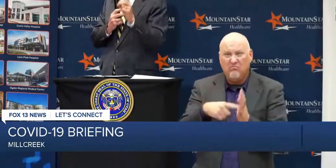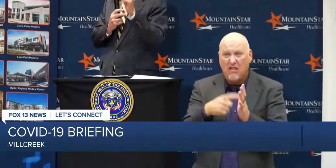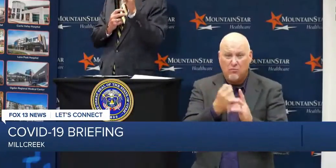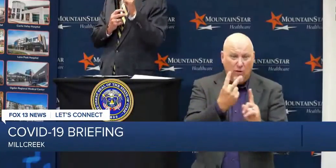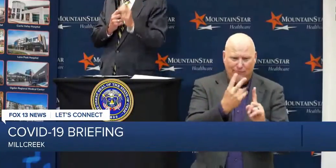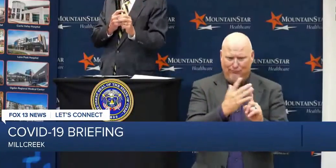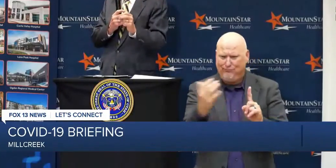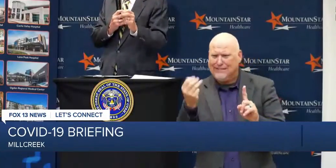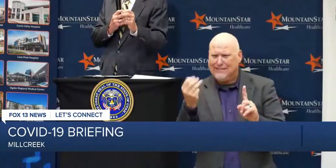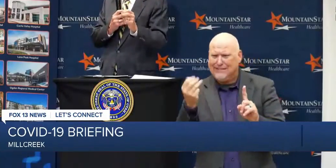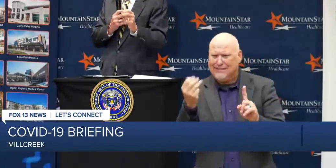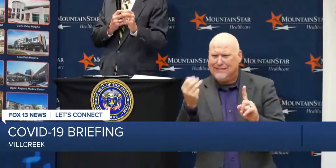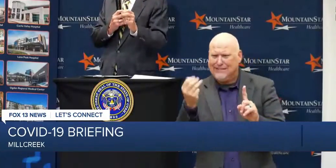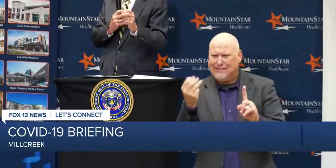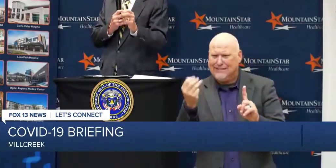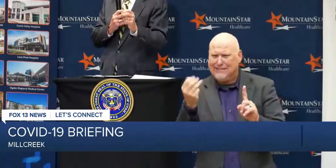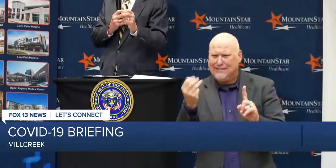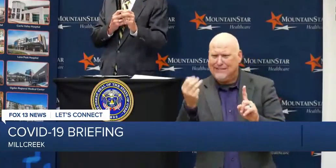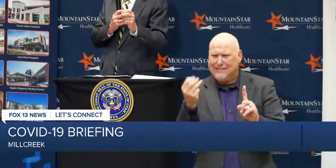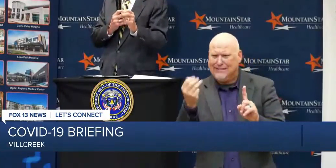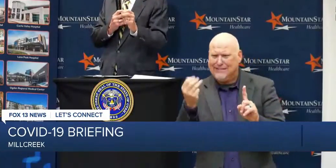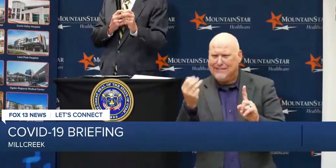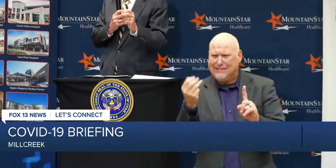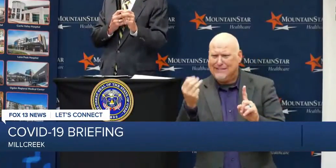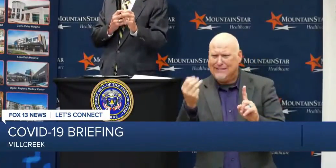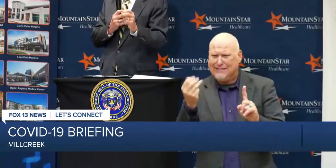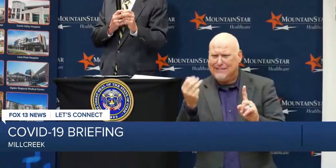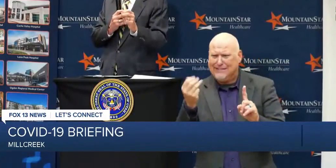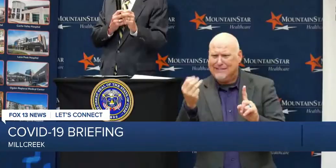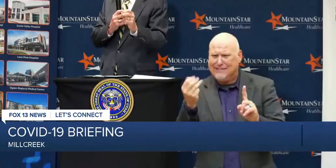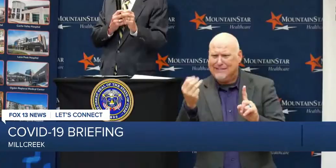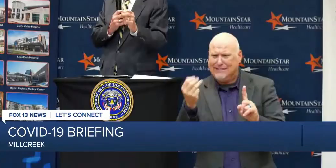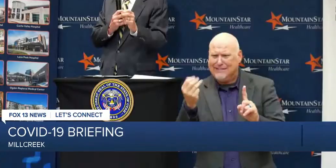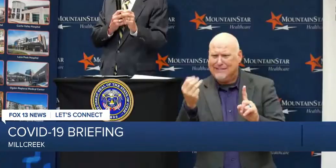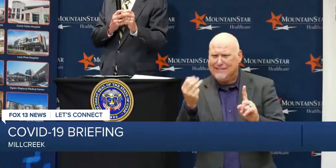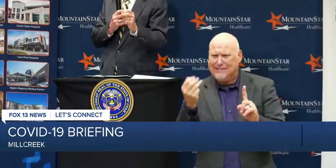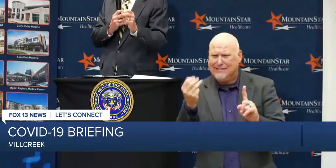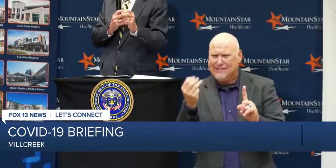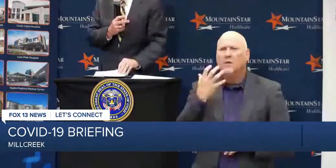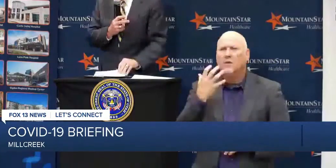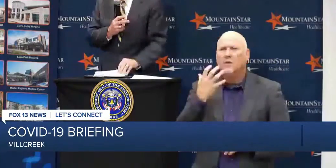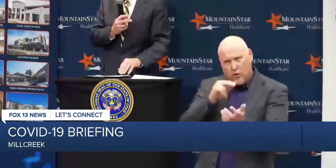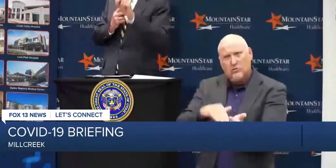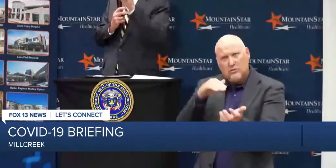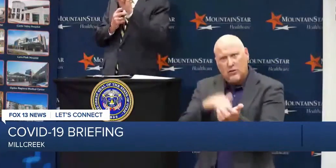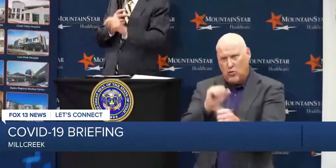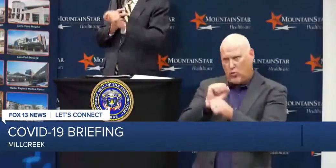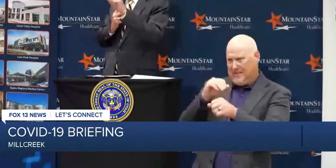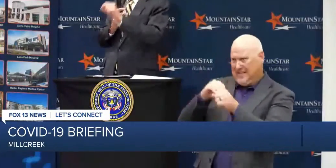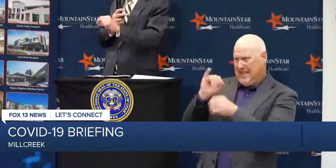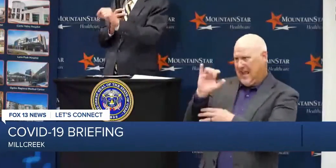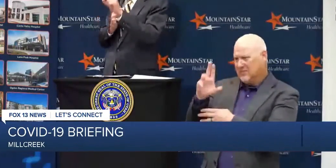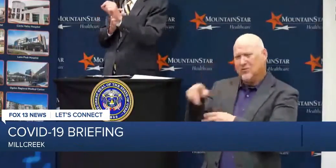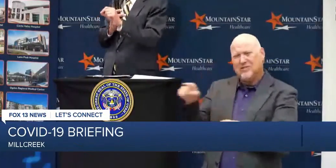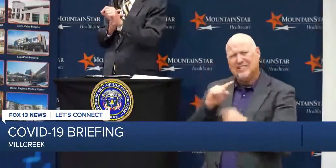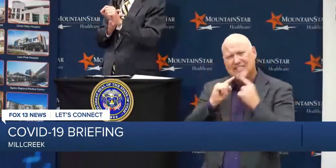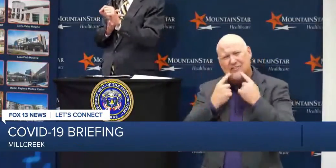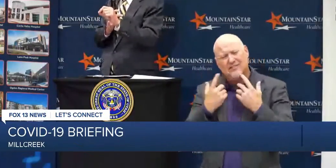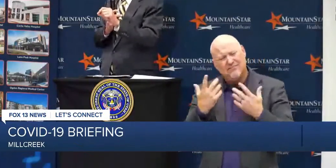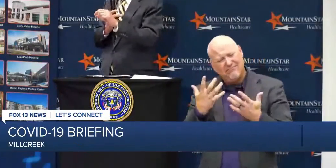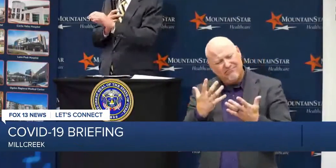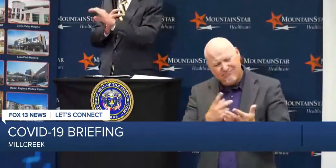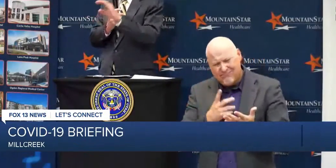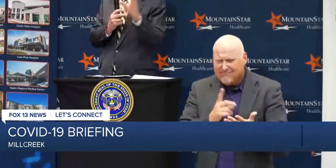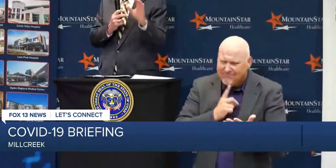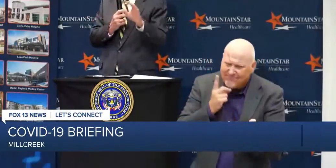They do it because they're devoted. Most of them have a mission. They're altruistic professionals. But many have left the